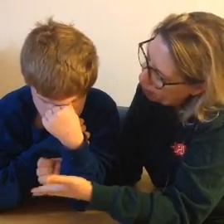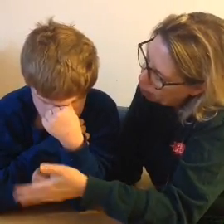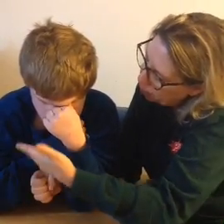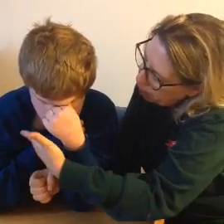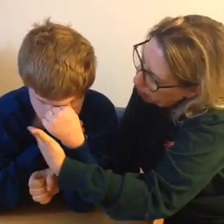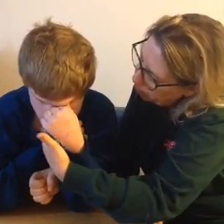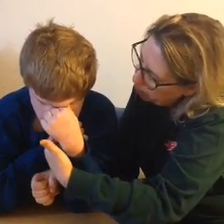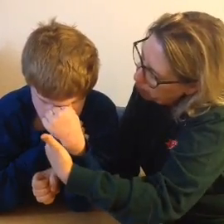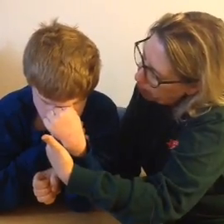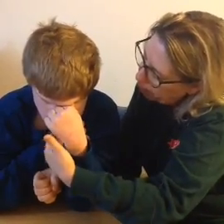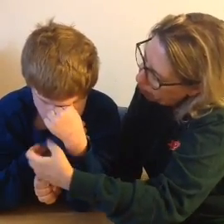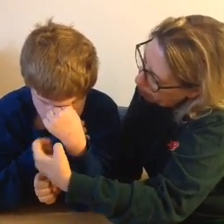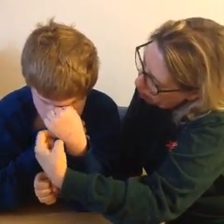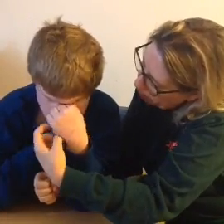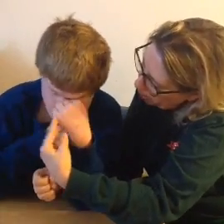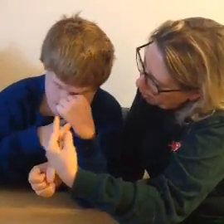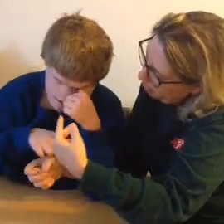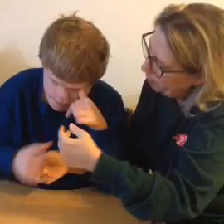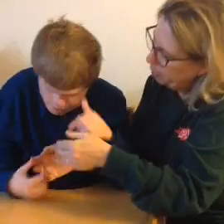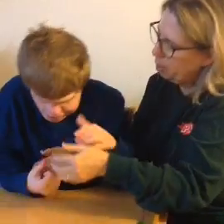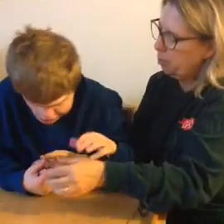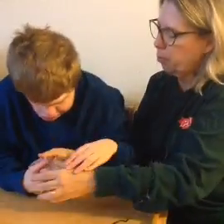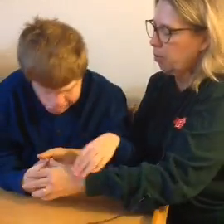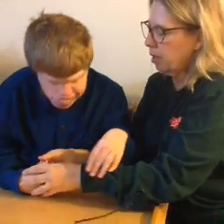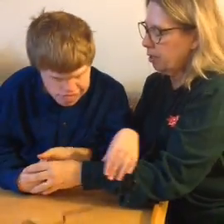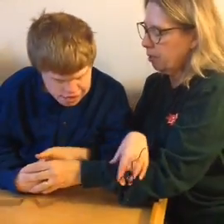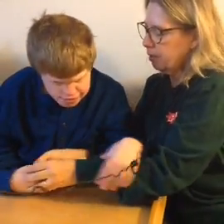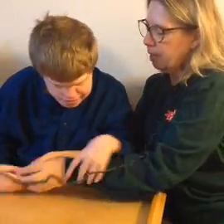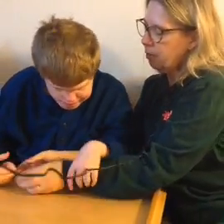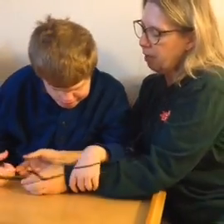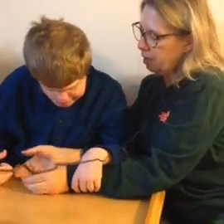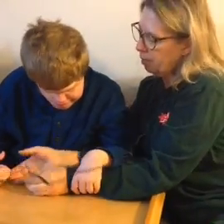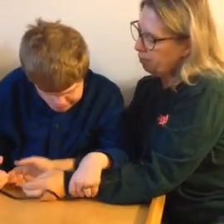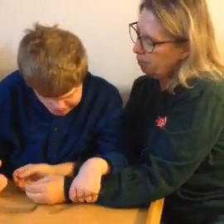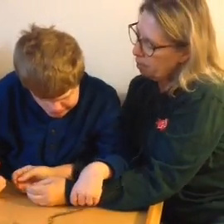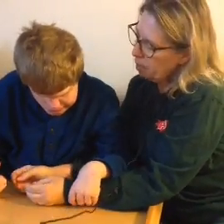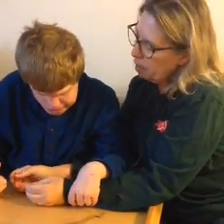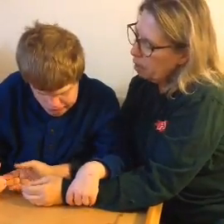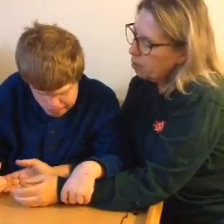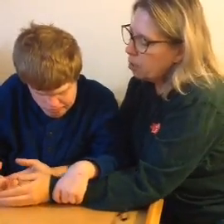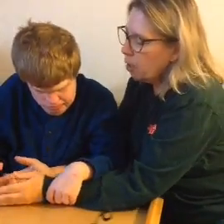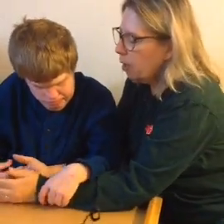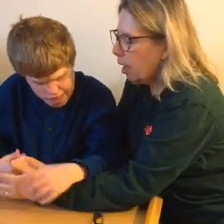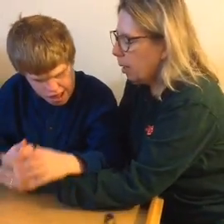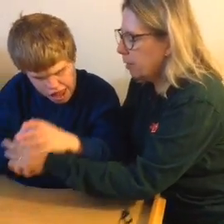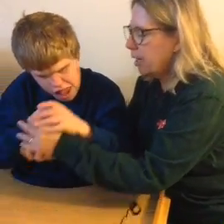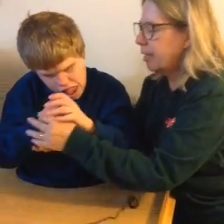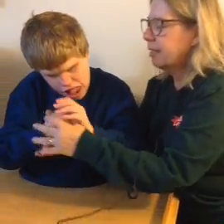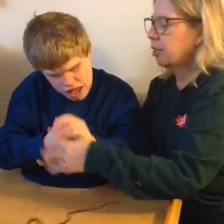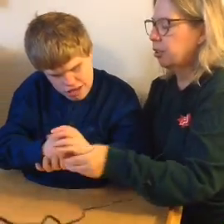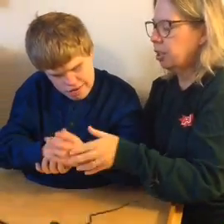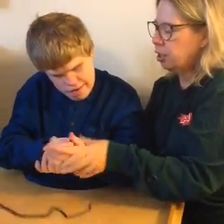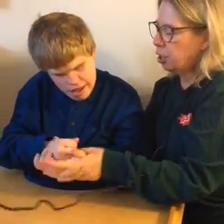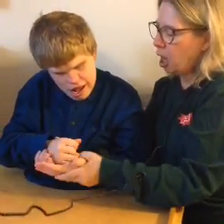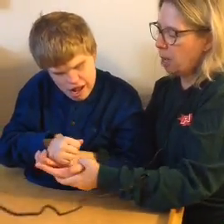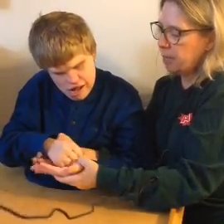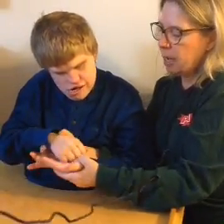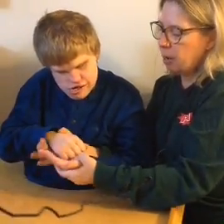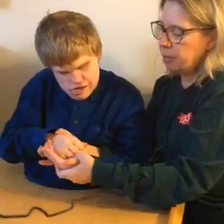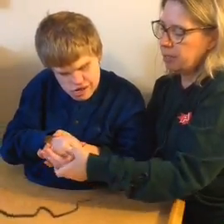help a little bit better. Okay? Good boy. So he's getting ready. So I'm going to take his, good job. Now I place